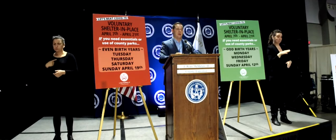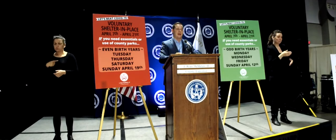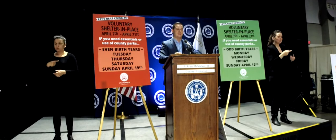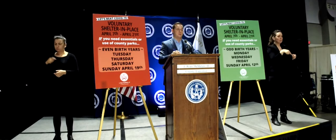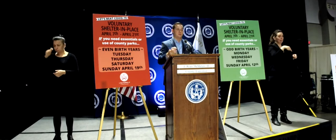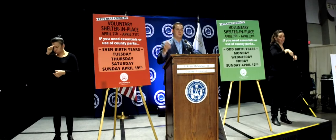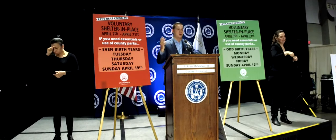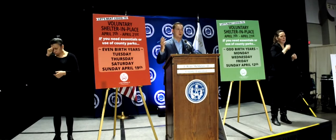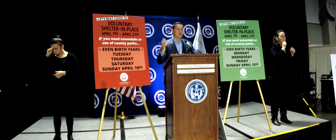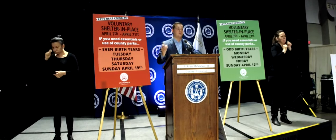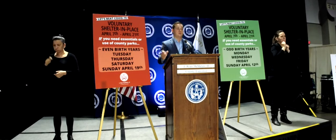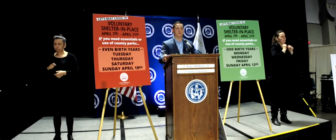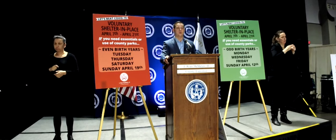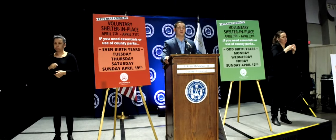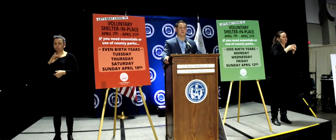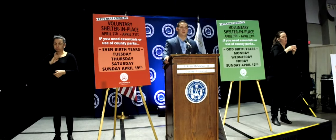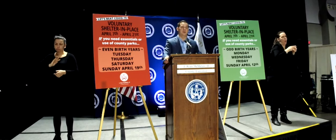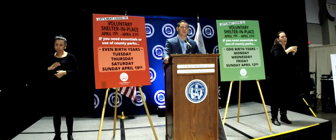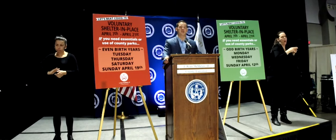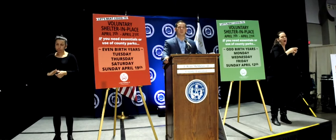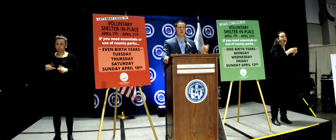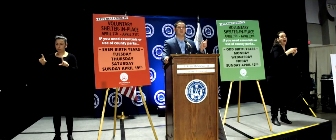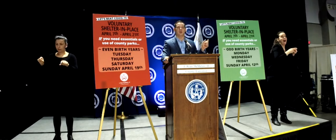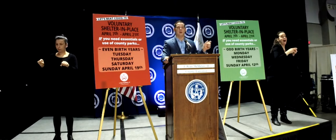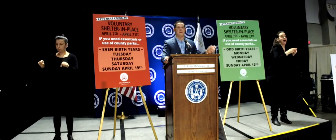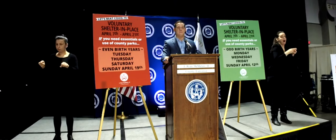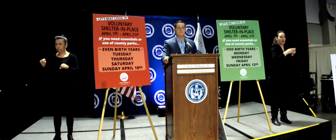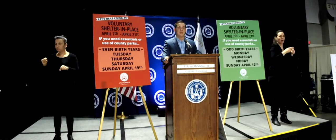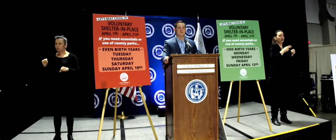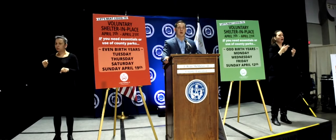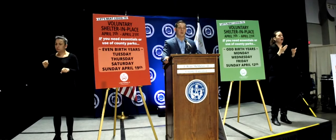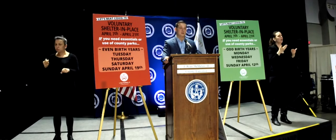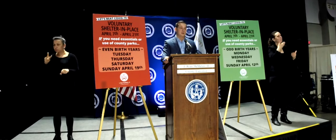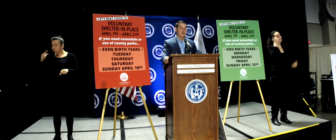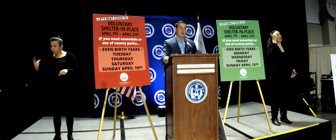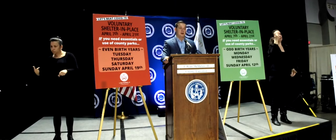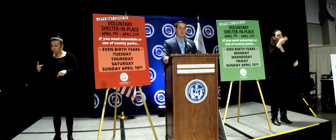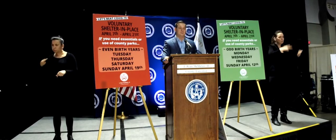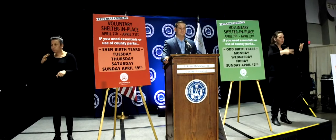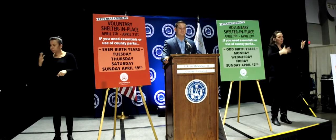And we're asking people just to hunker in for 2 weeks. Change your behavior a little bit. That's all.